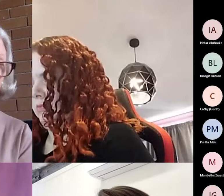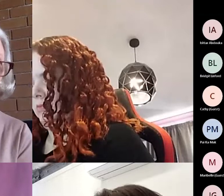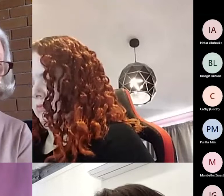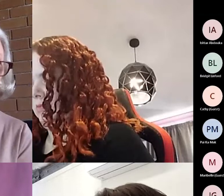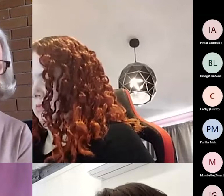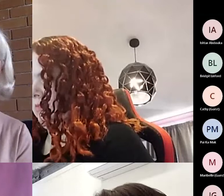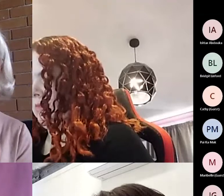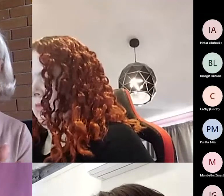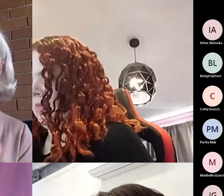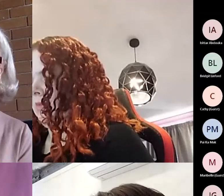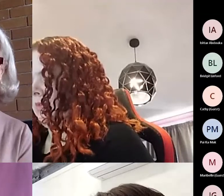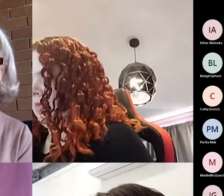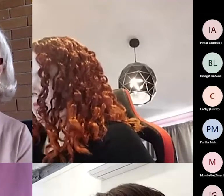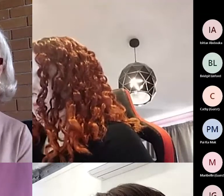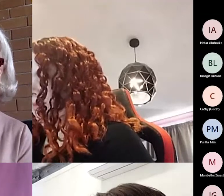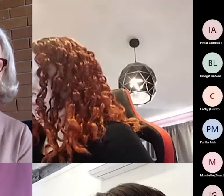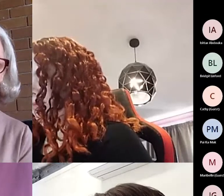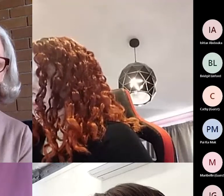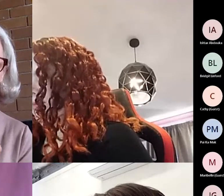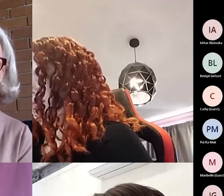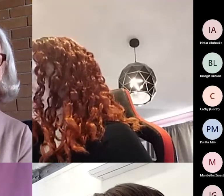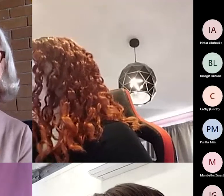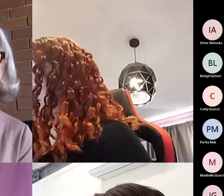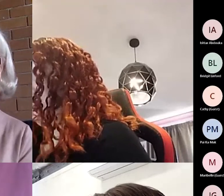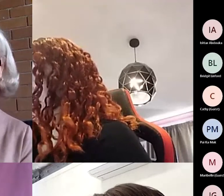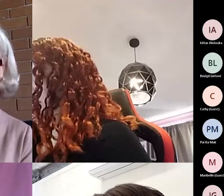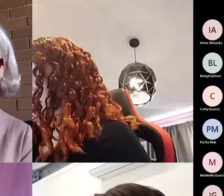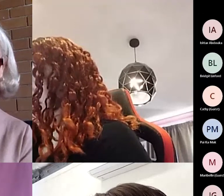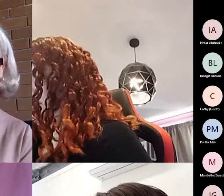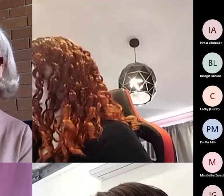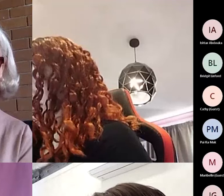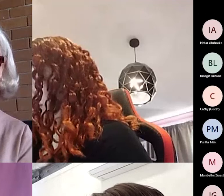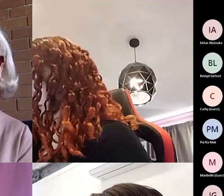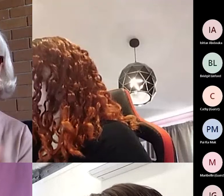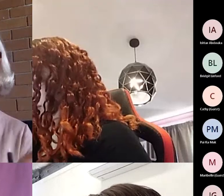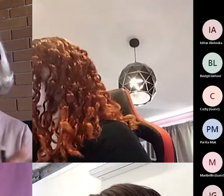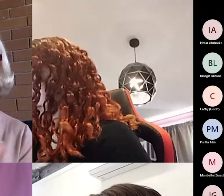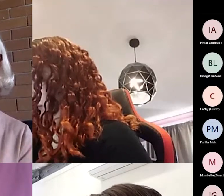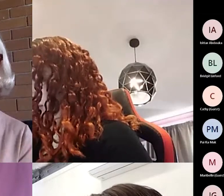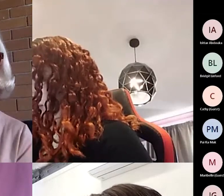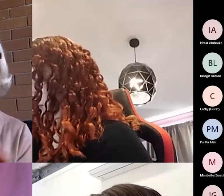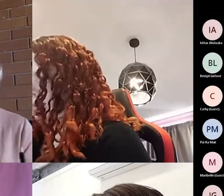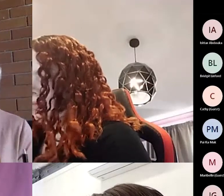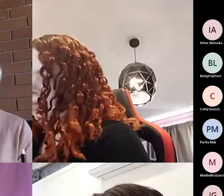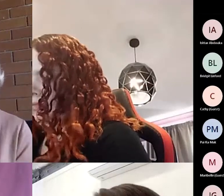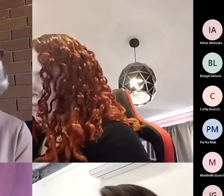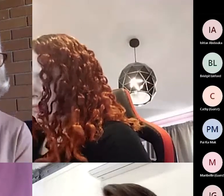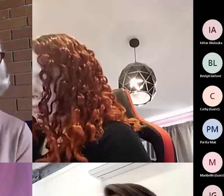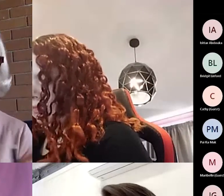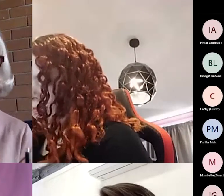and it was more towards the end of the '80s, I think like '89, that Trevor's first dictionary came out, which is the Red Book. It's a great book if you ever